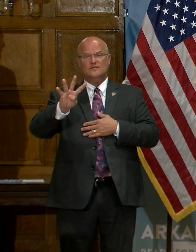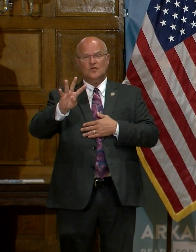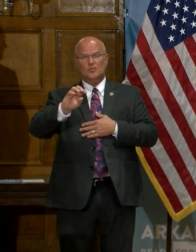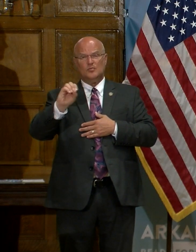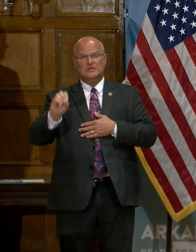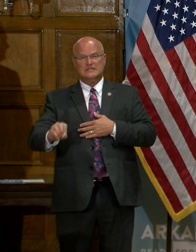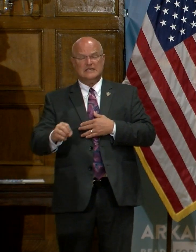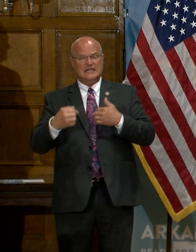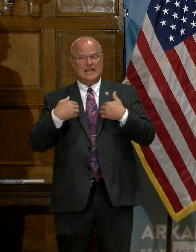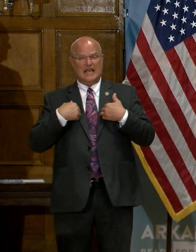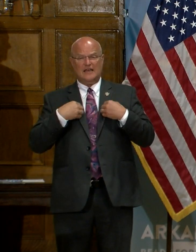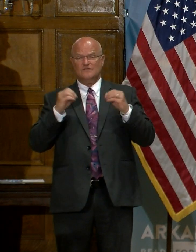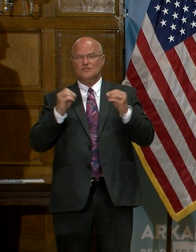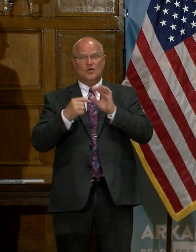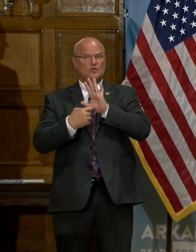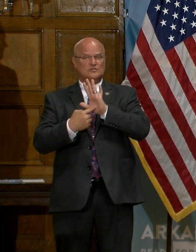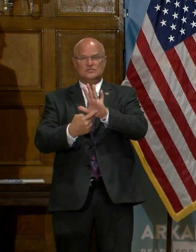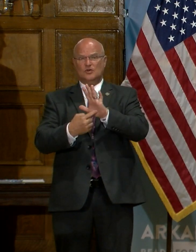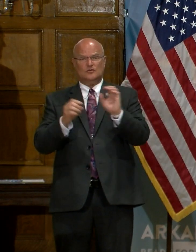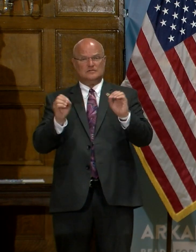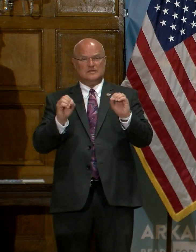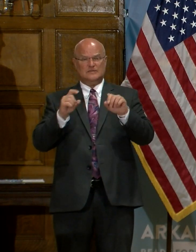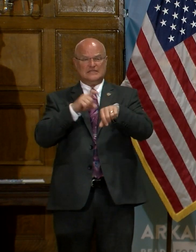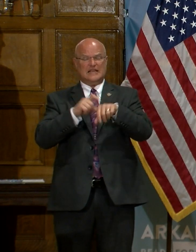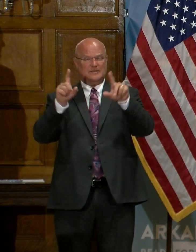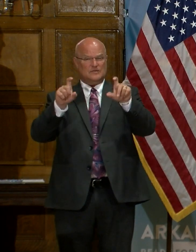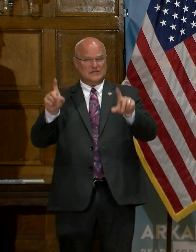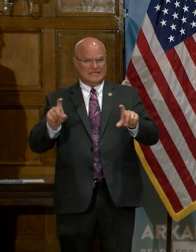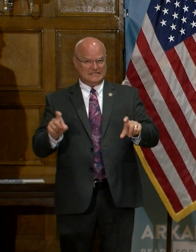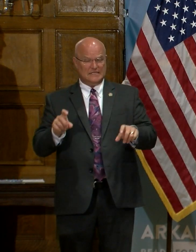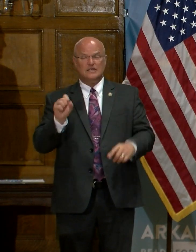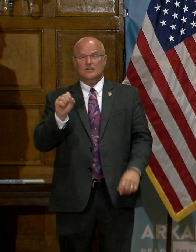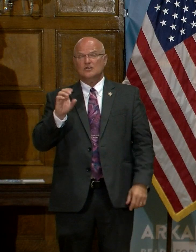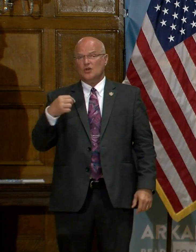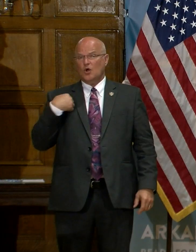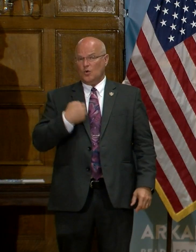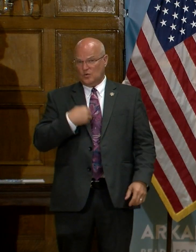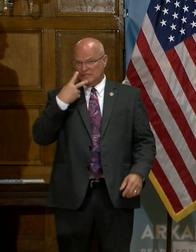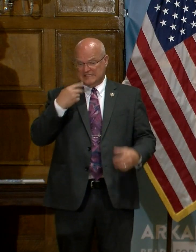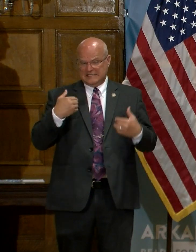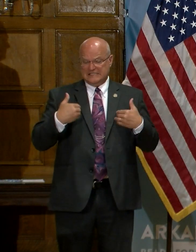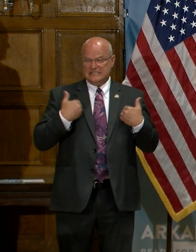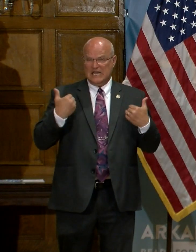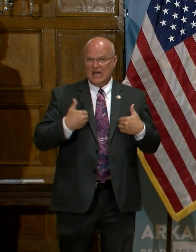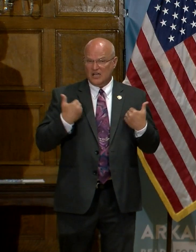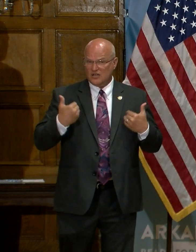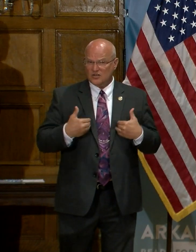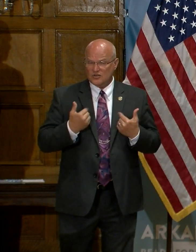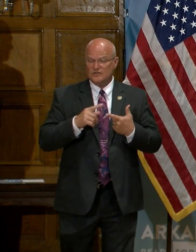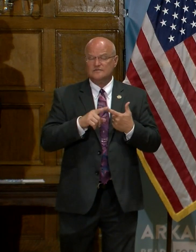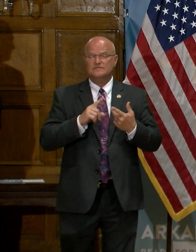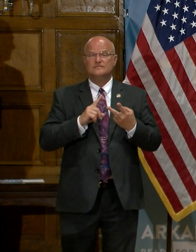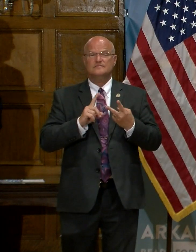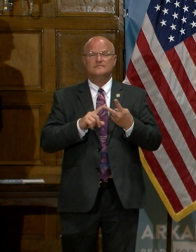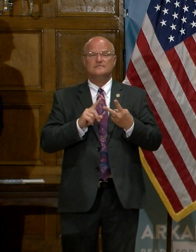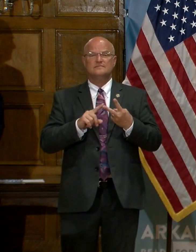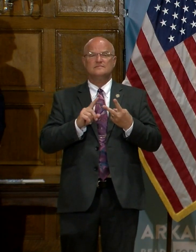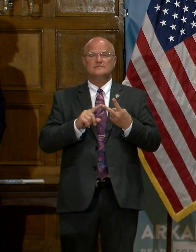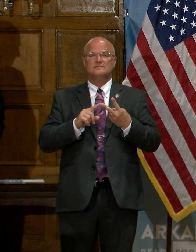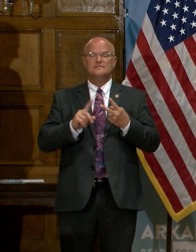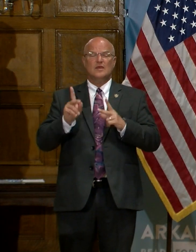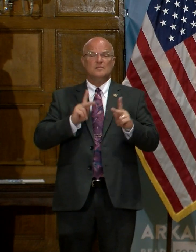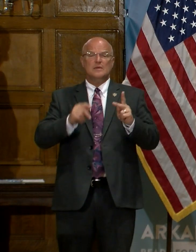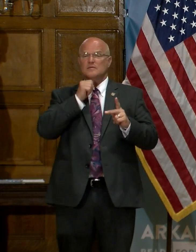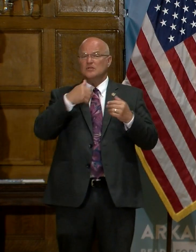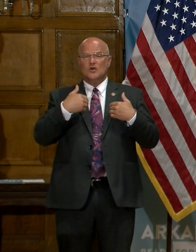74% have reported no symptoms at the time they were tested. So we are seeing we're seeing